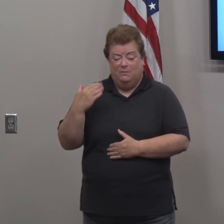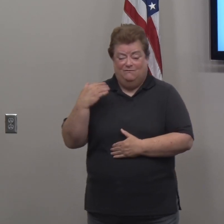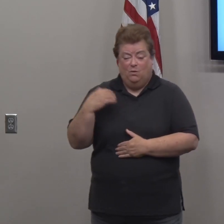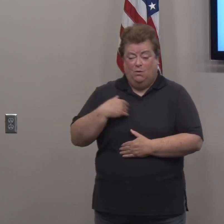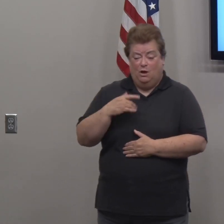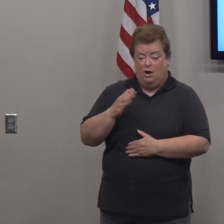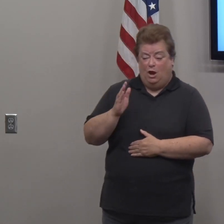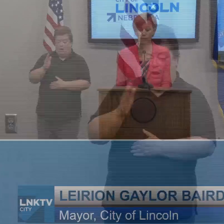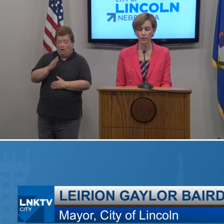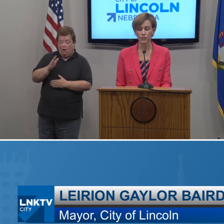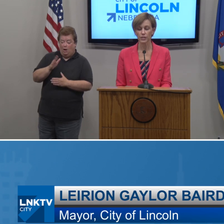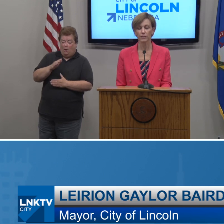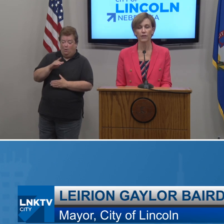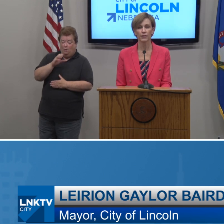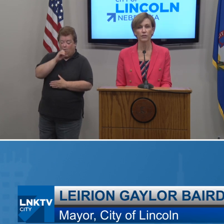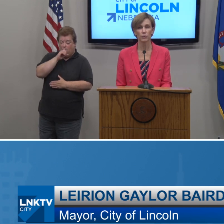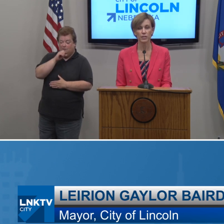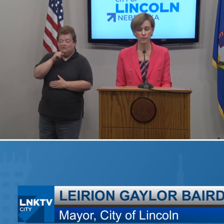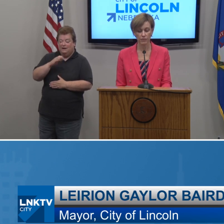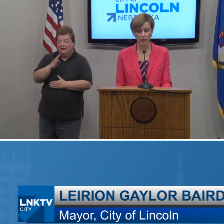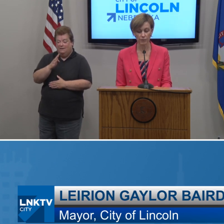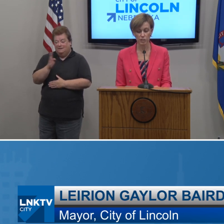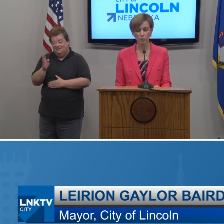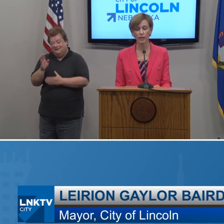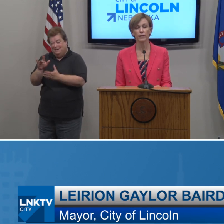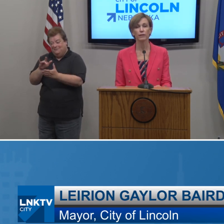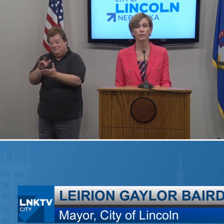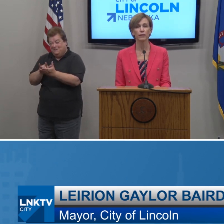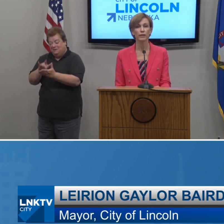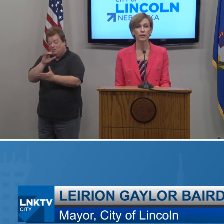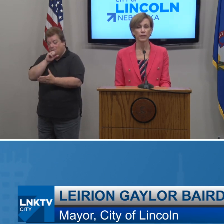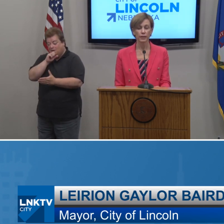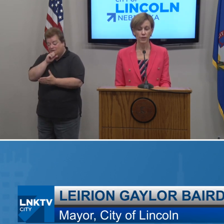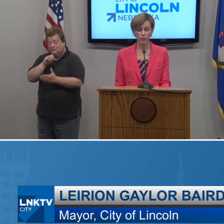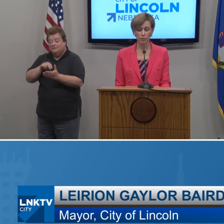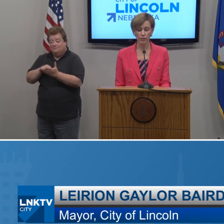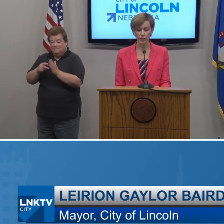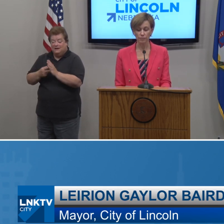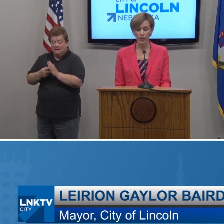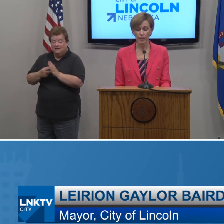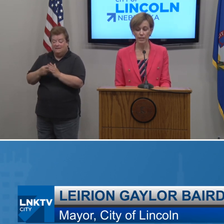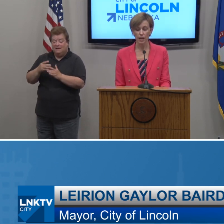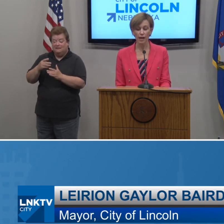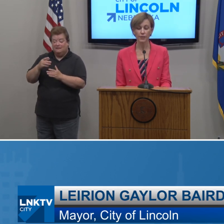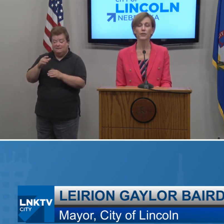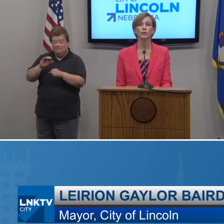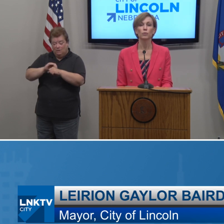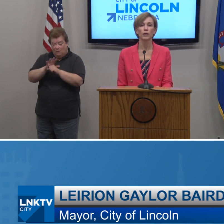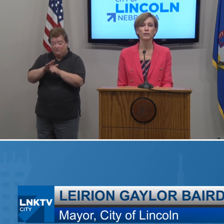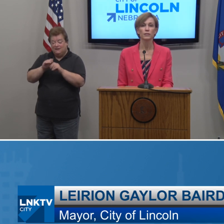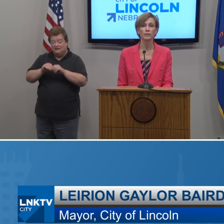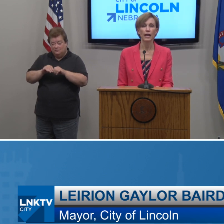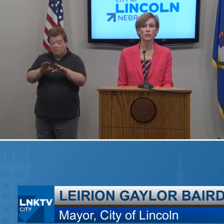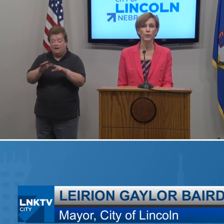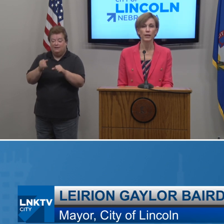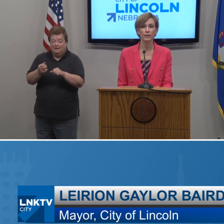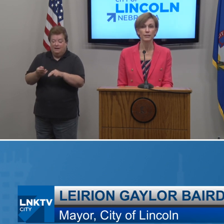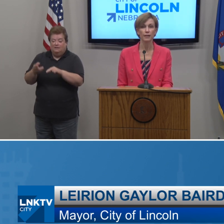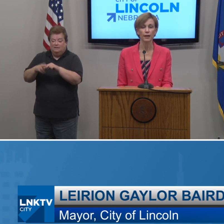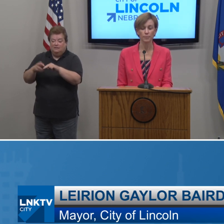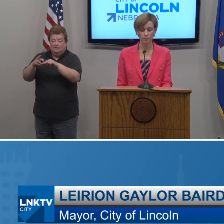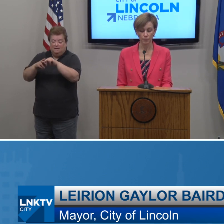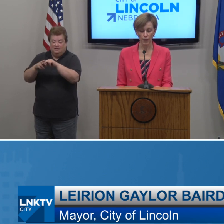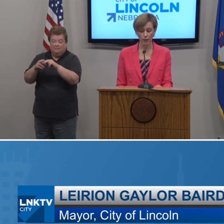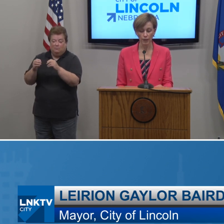orange to mid-orange, signifying that the risk of the virus spreading here in our community is higher than it was last week